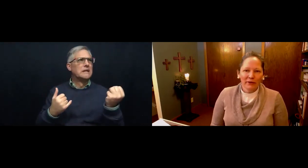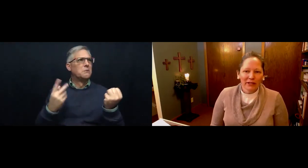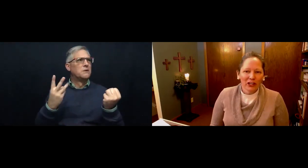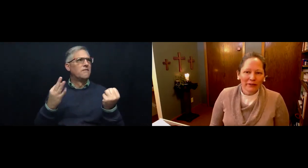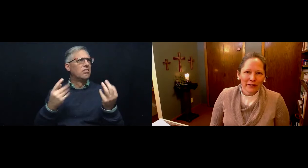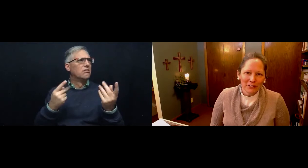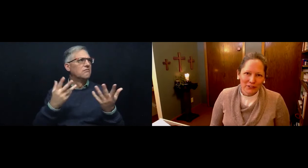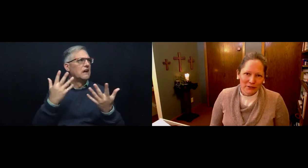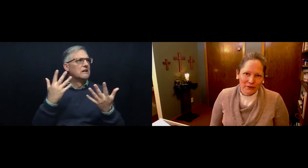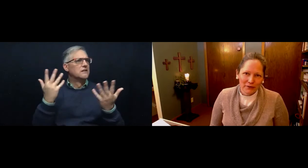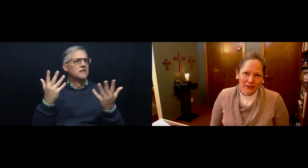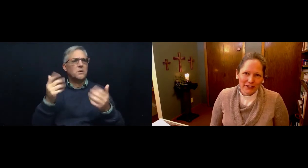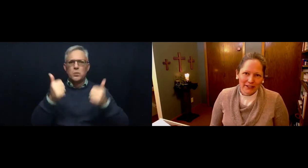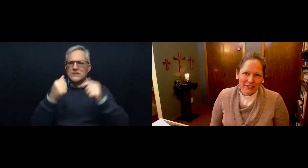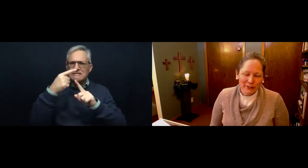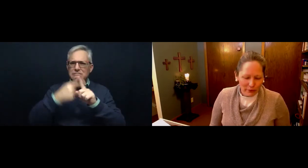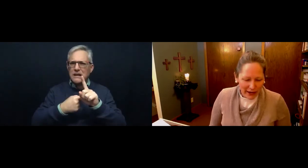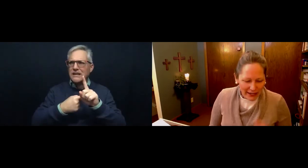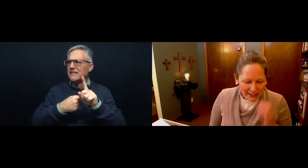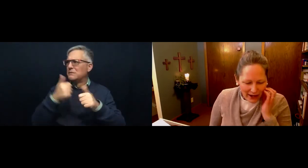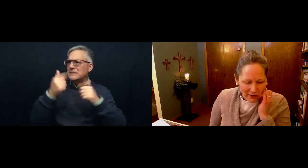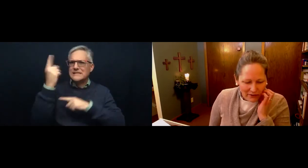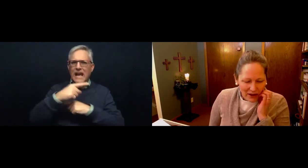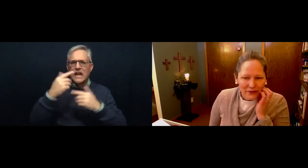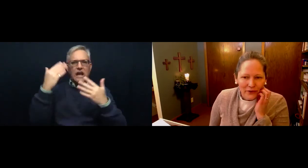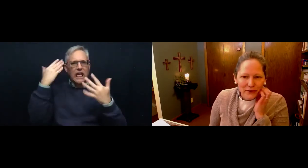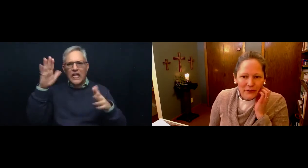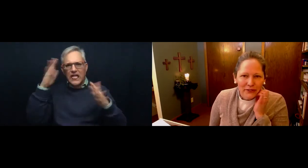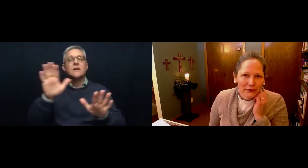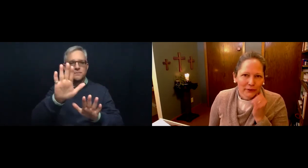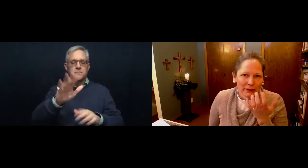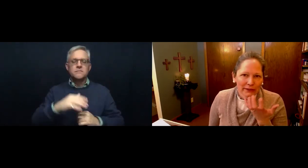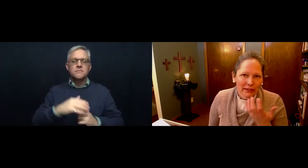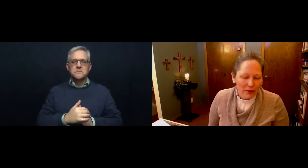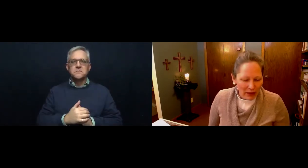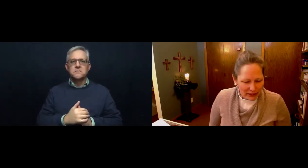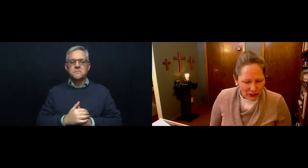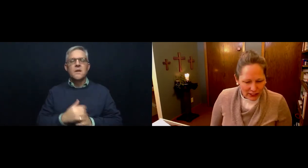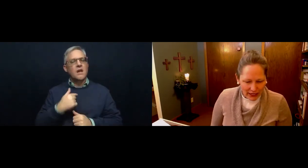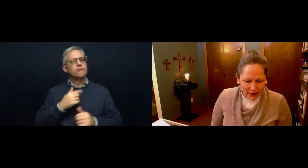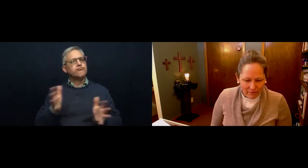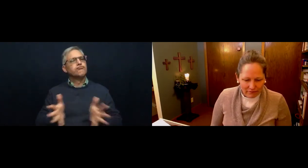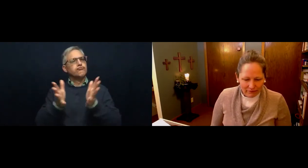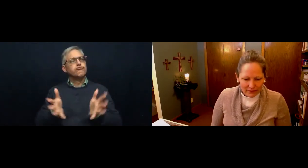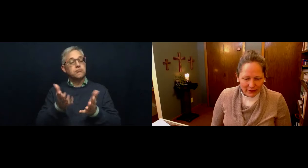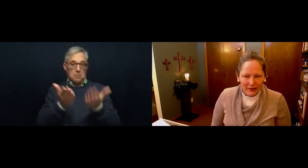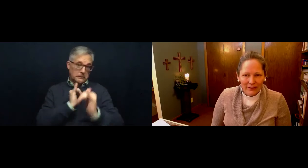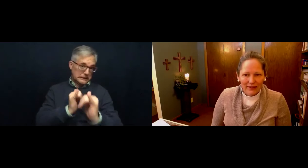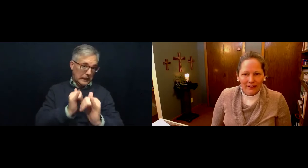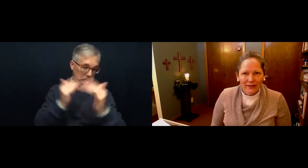So I want to encourage you to write down a note or two about each day.